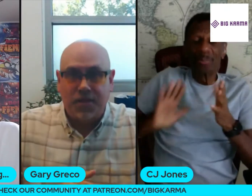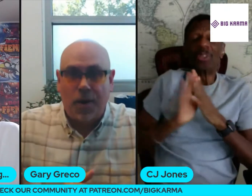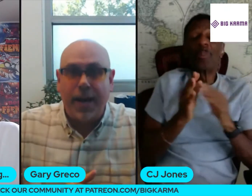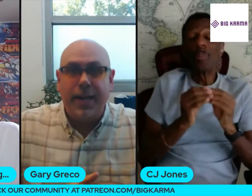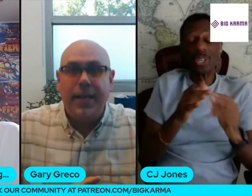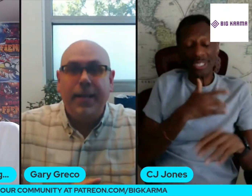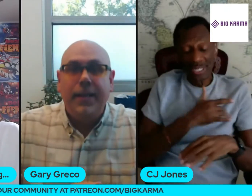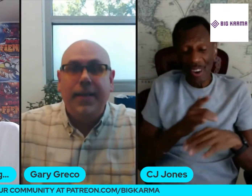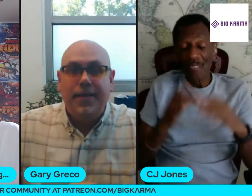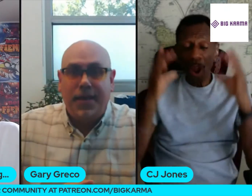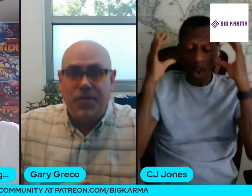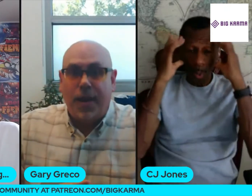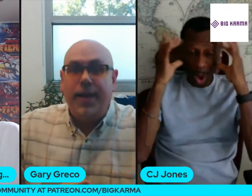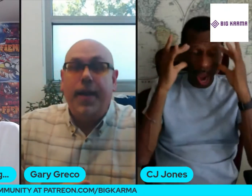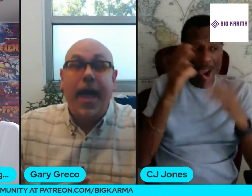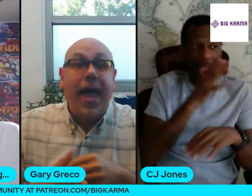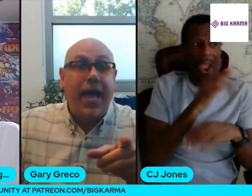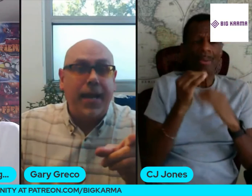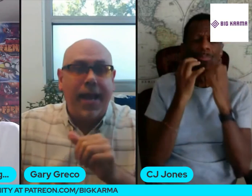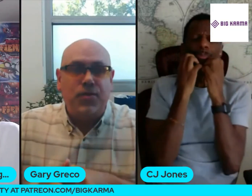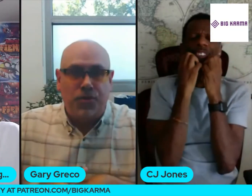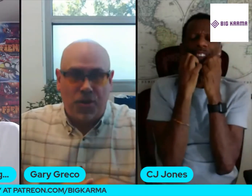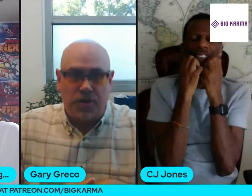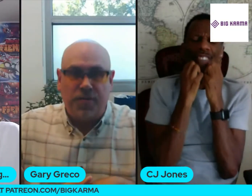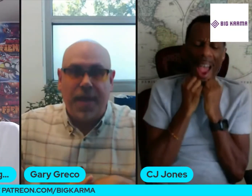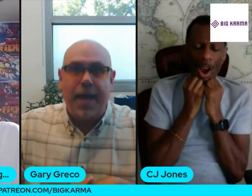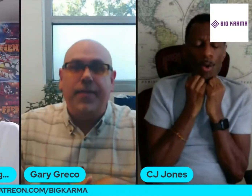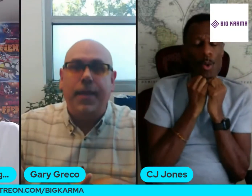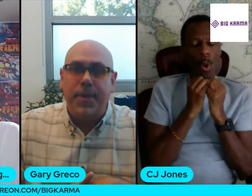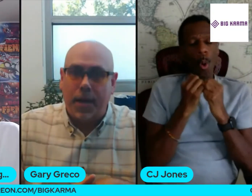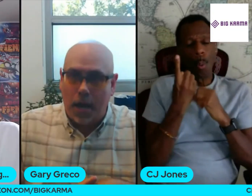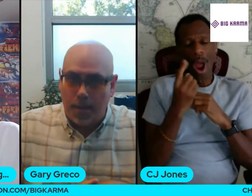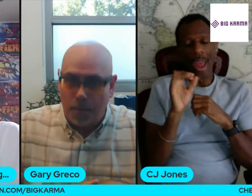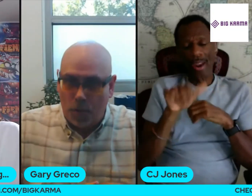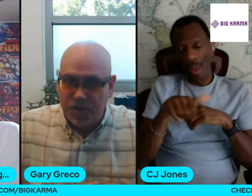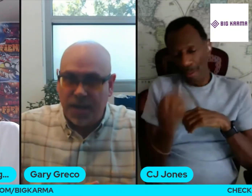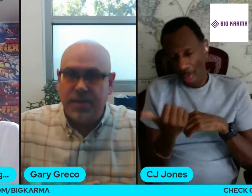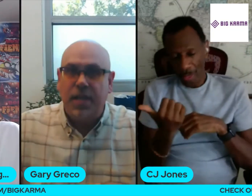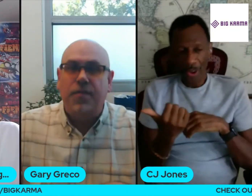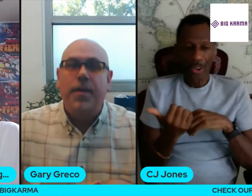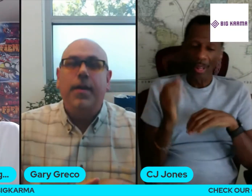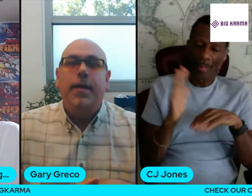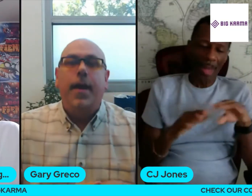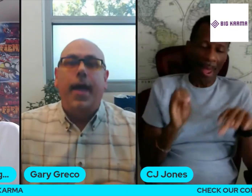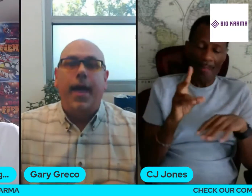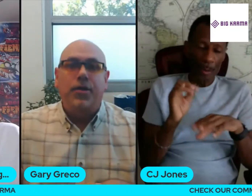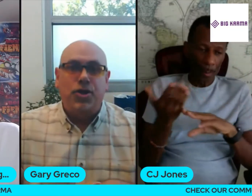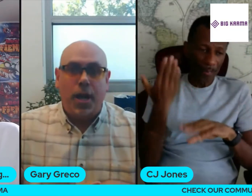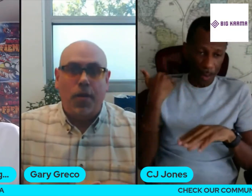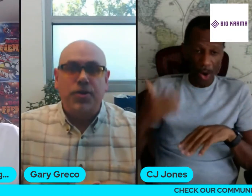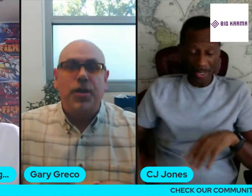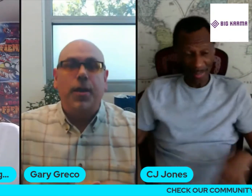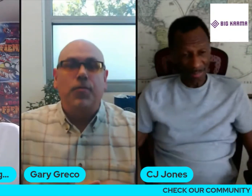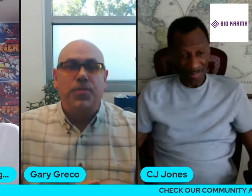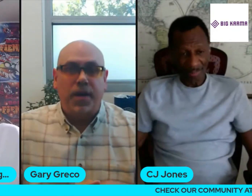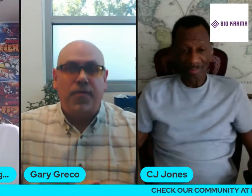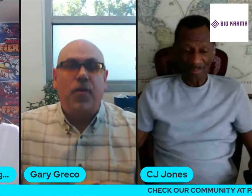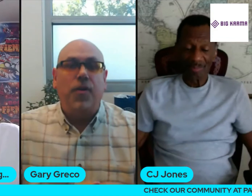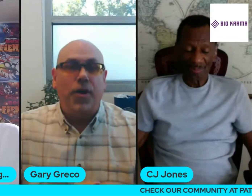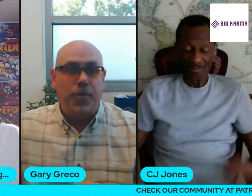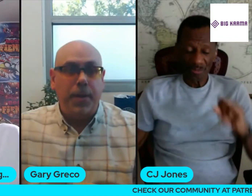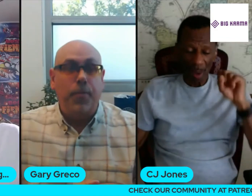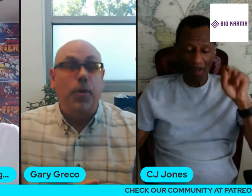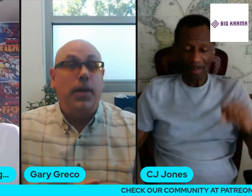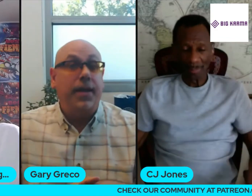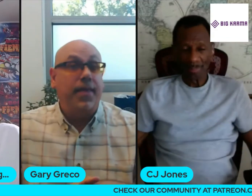Yes, that's right. That's right. And as a result of that, they become more sensitive and cherish and